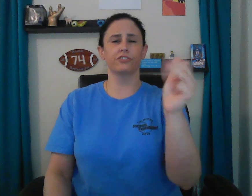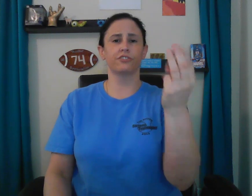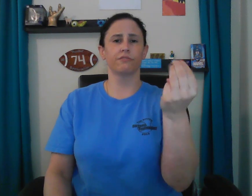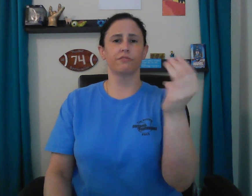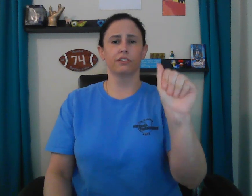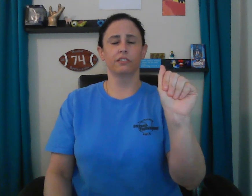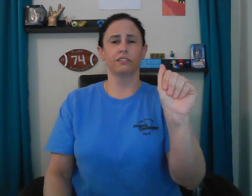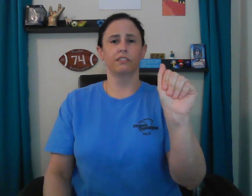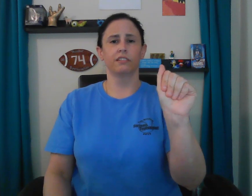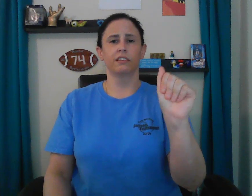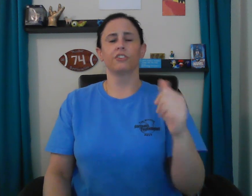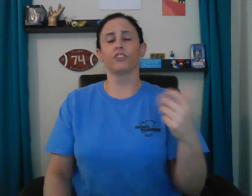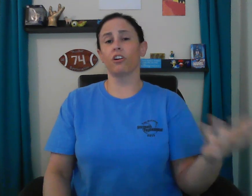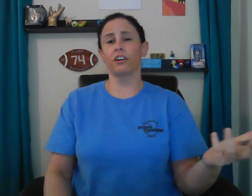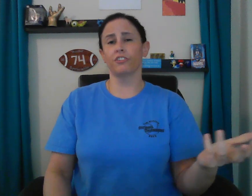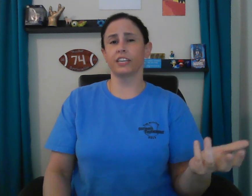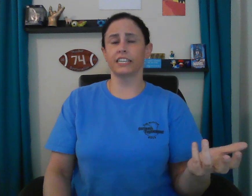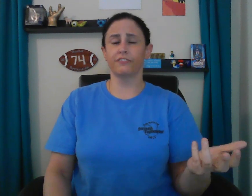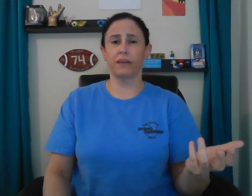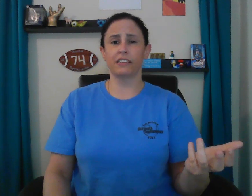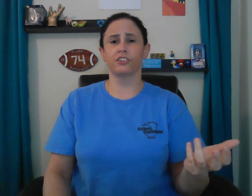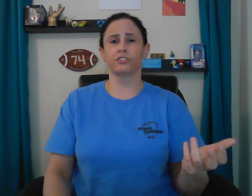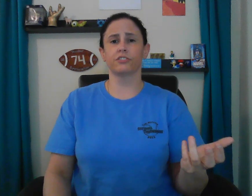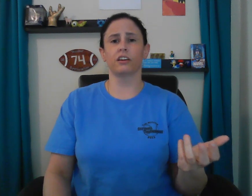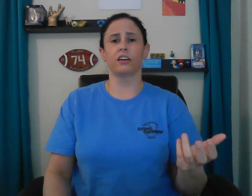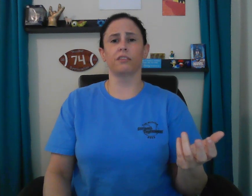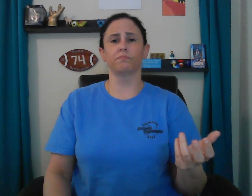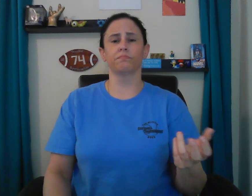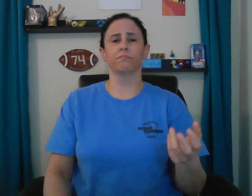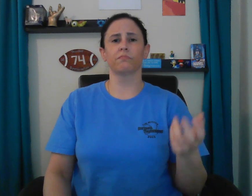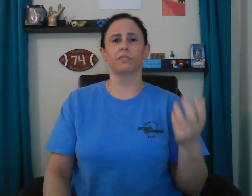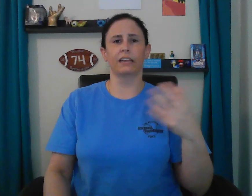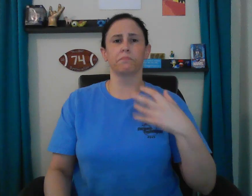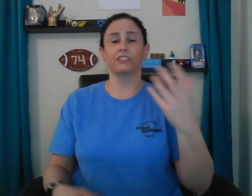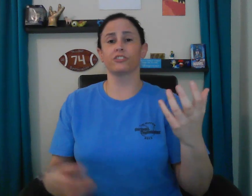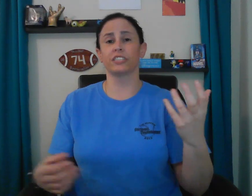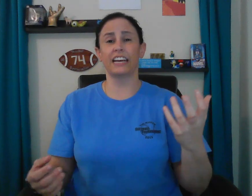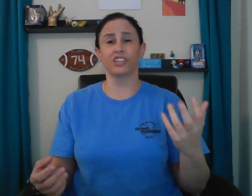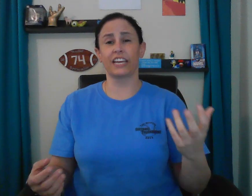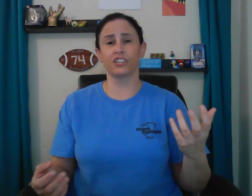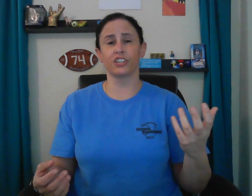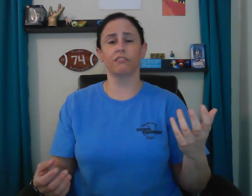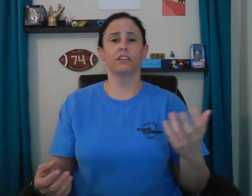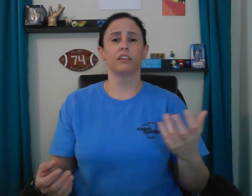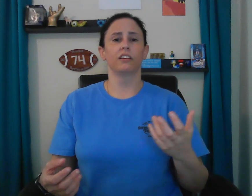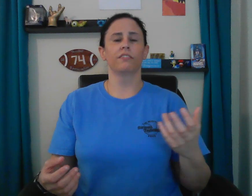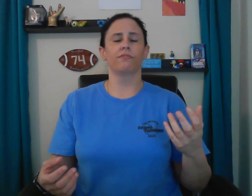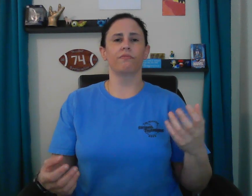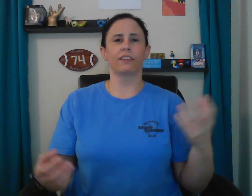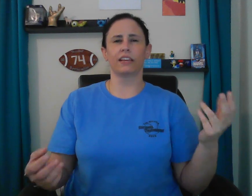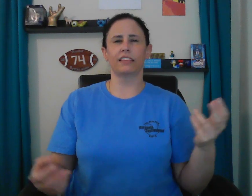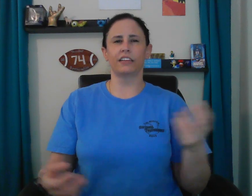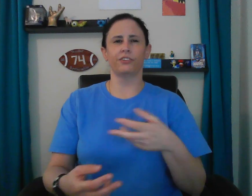master's. There are other signs for masters, like masters in education. I think they